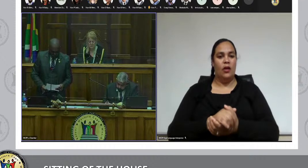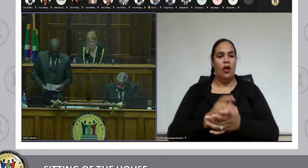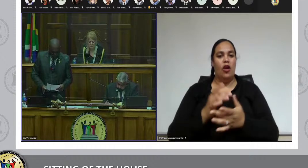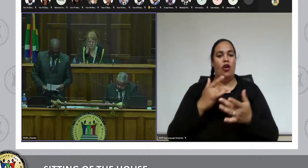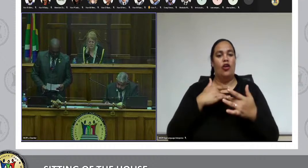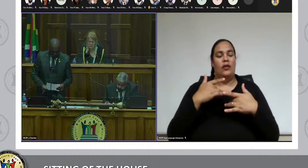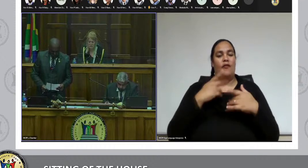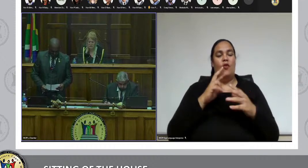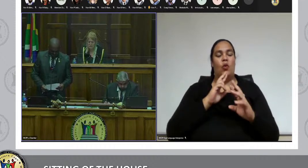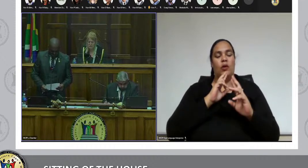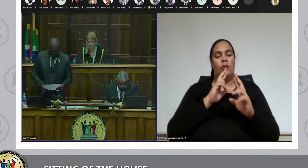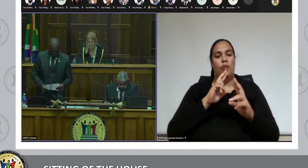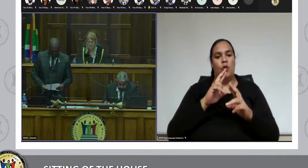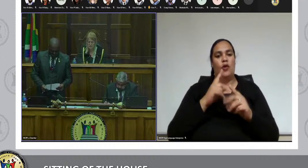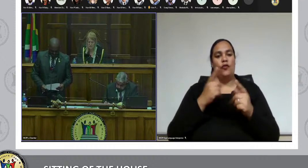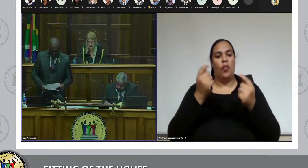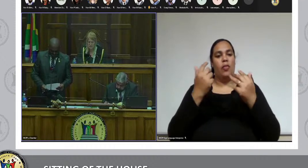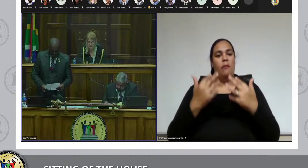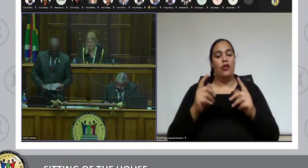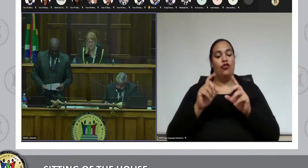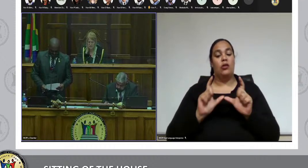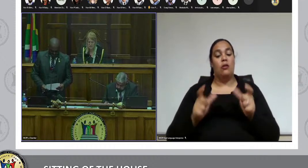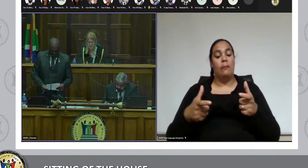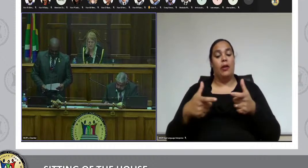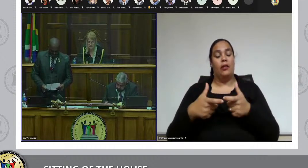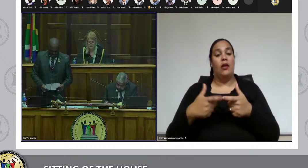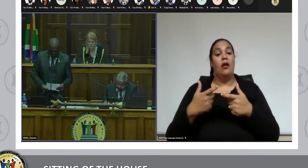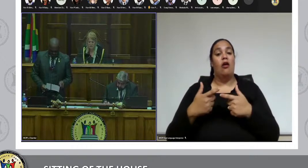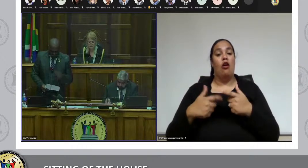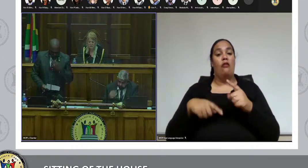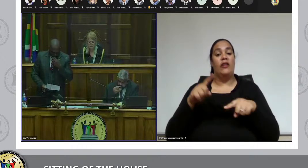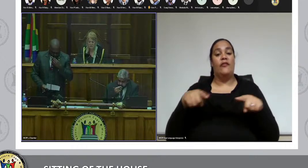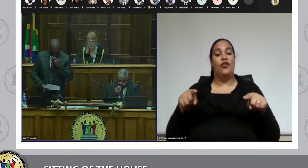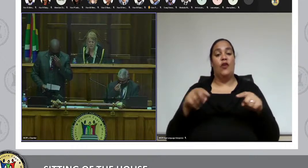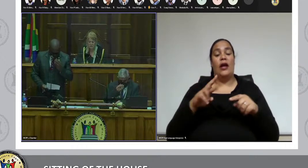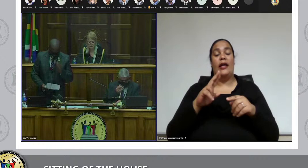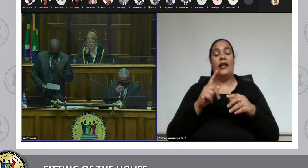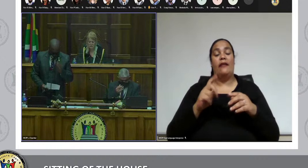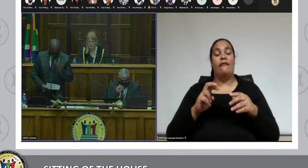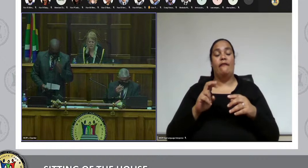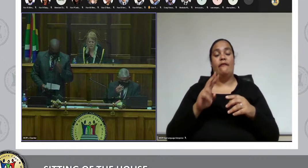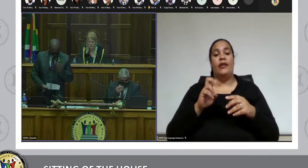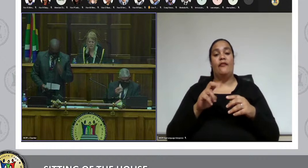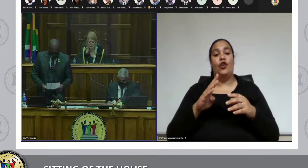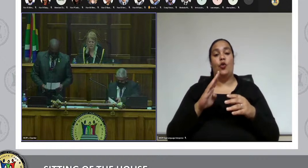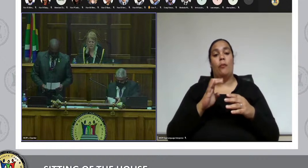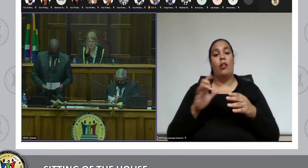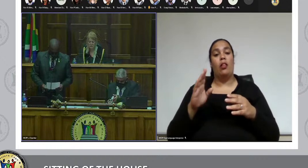Consideration of report of the Budget Committee on the Division of Revenue Bill